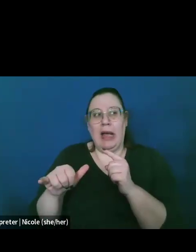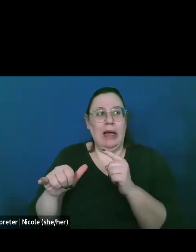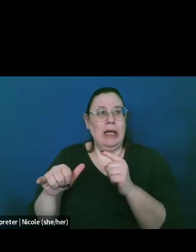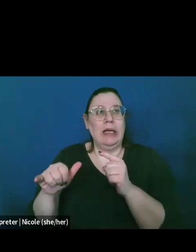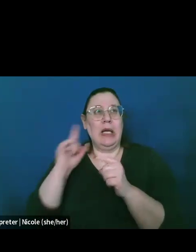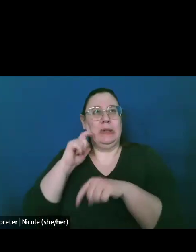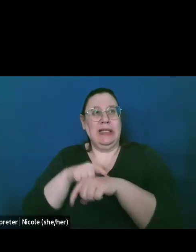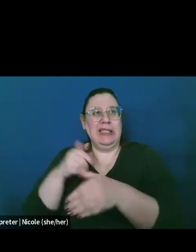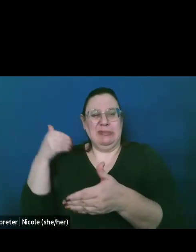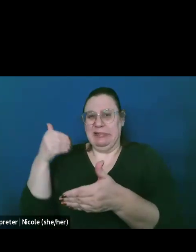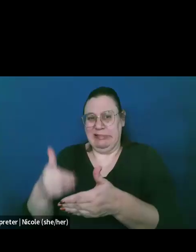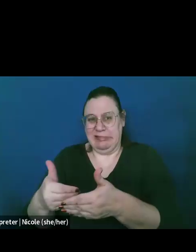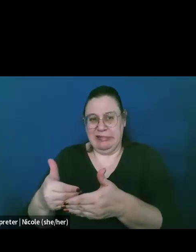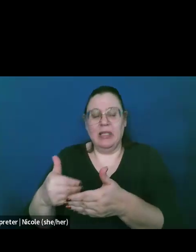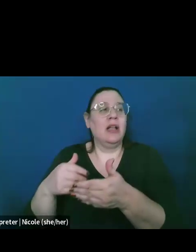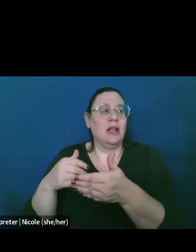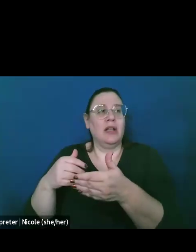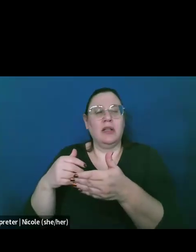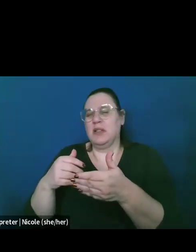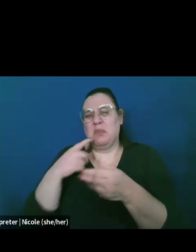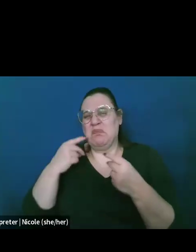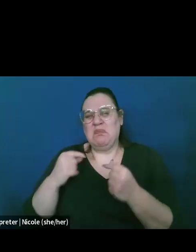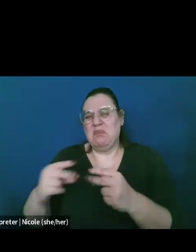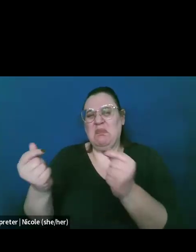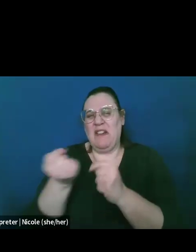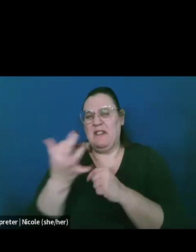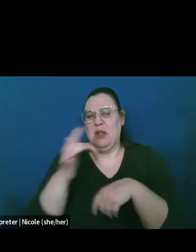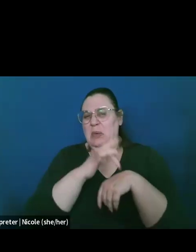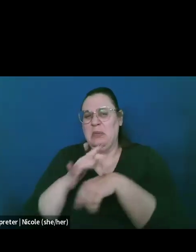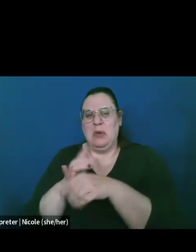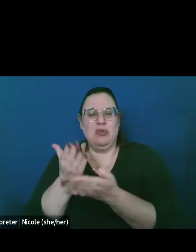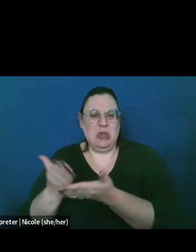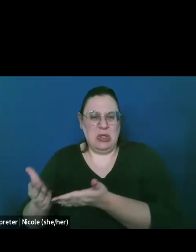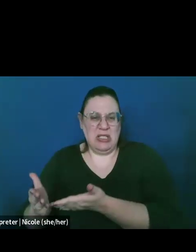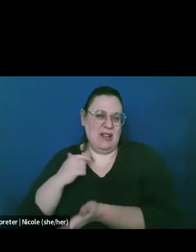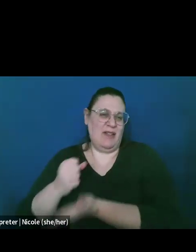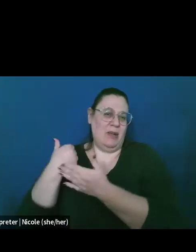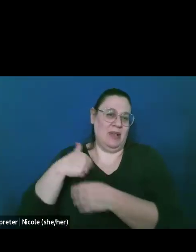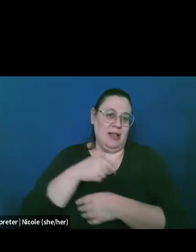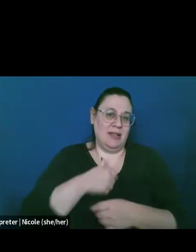to time. So we're going to go just quickly run through some of the resources that have helped us.